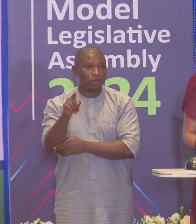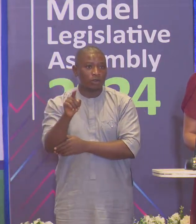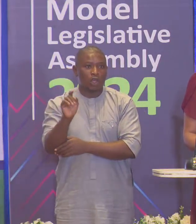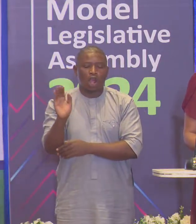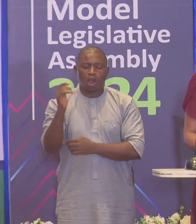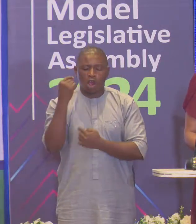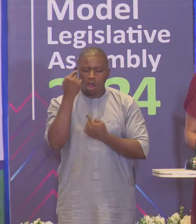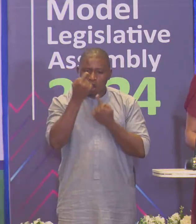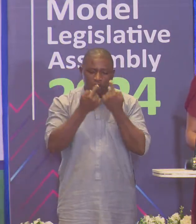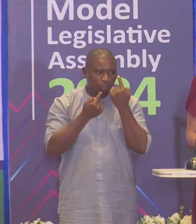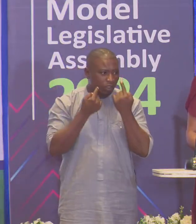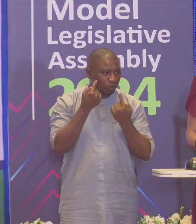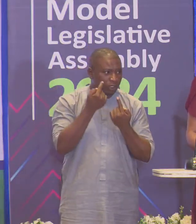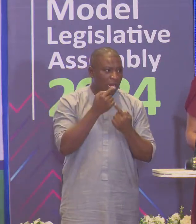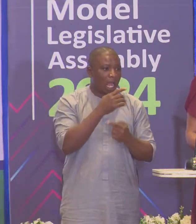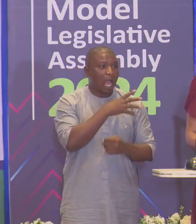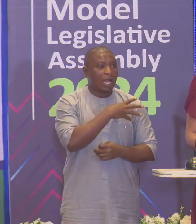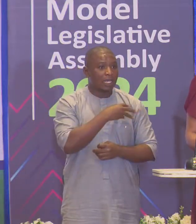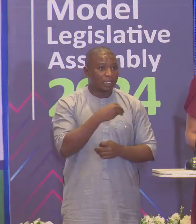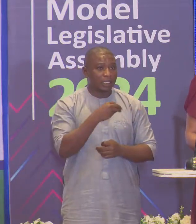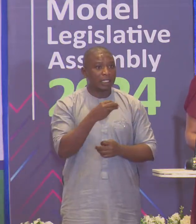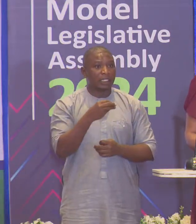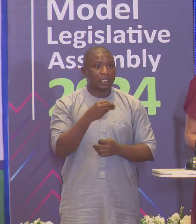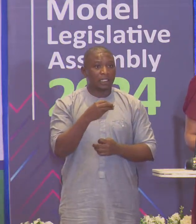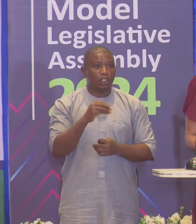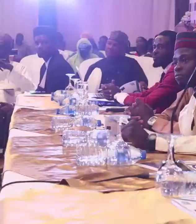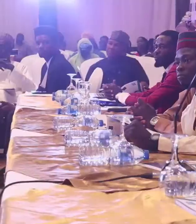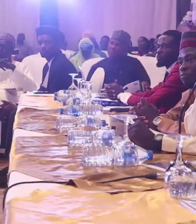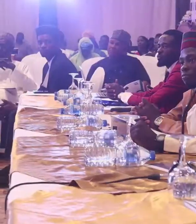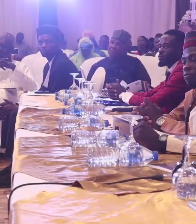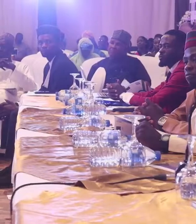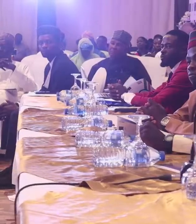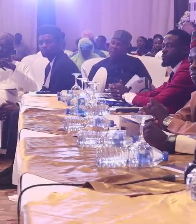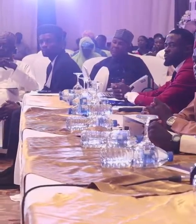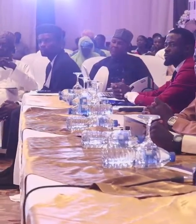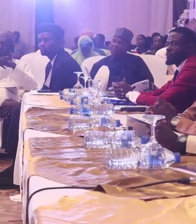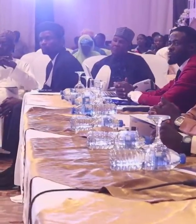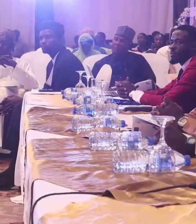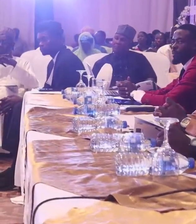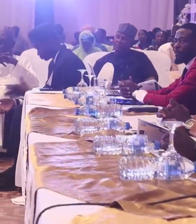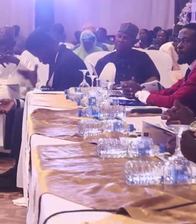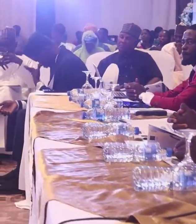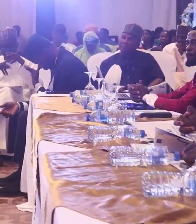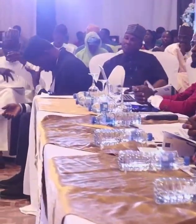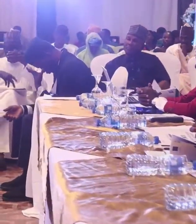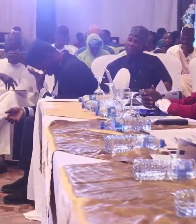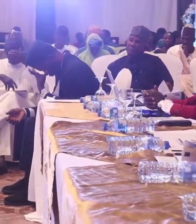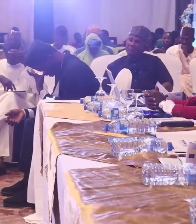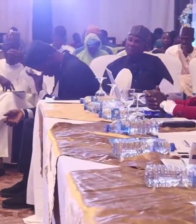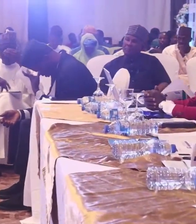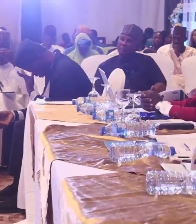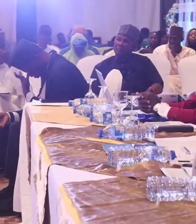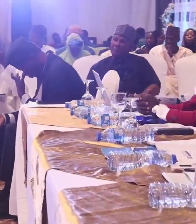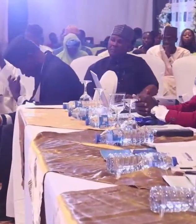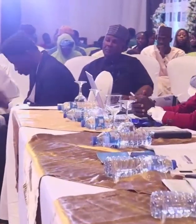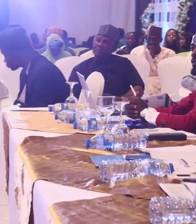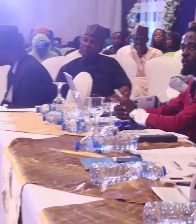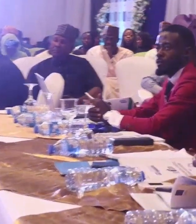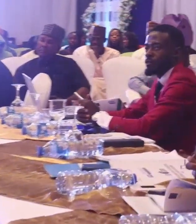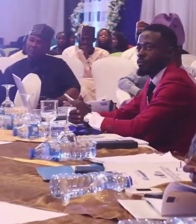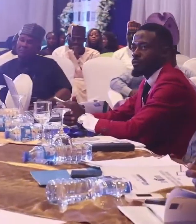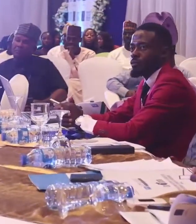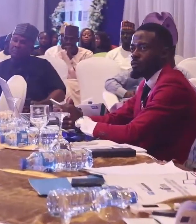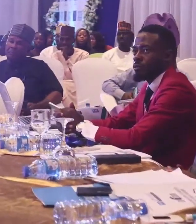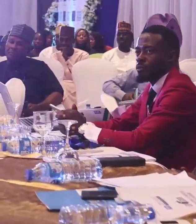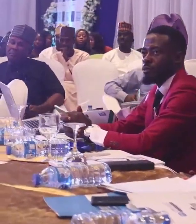considering and seizing this opportunity to join this process. Thank you for